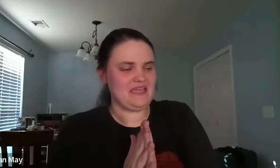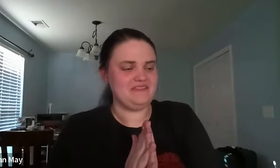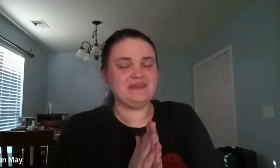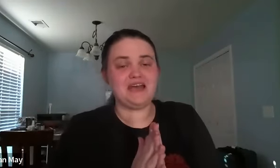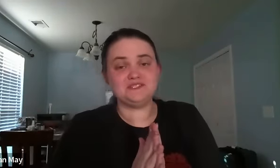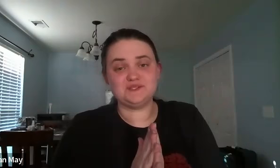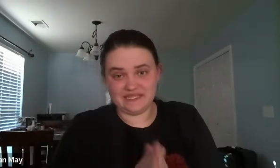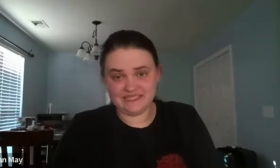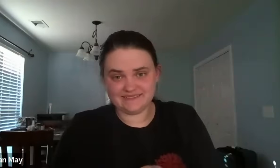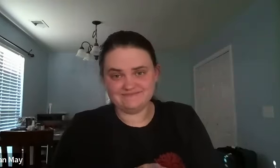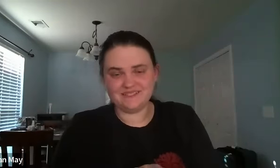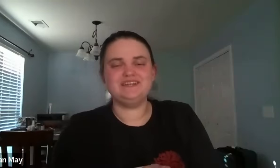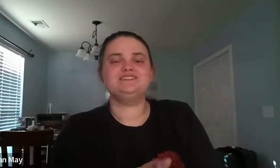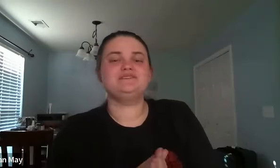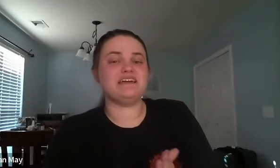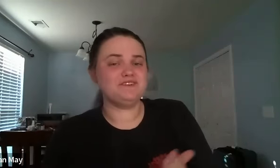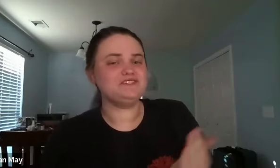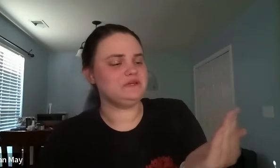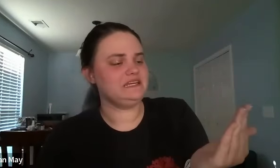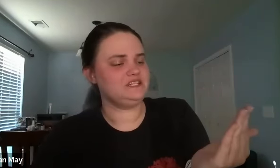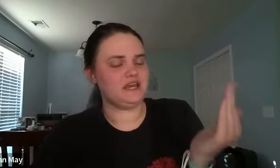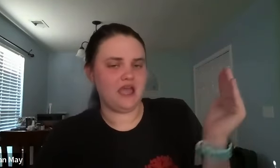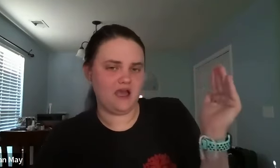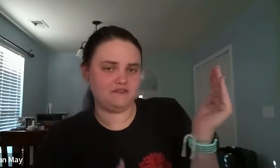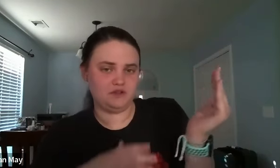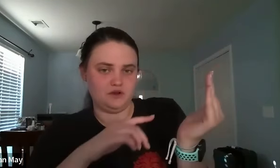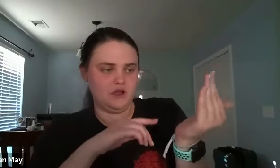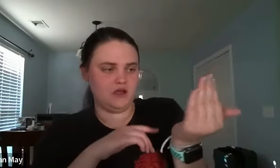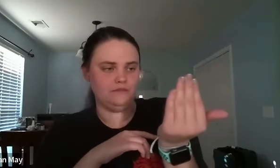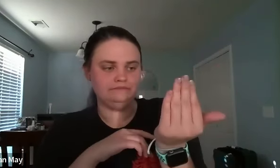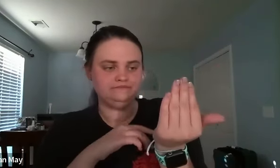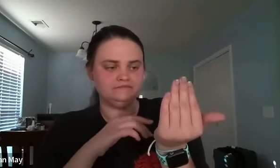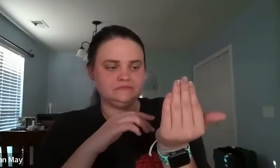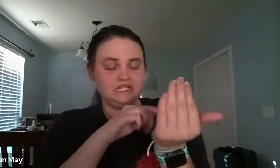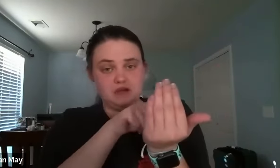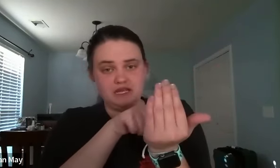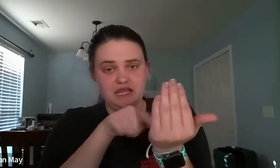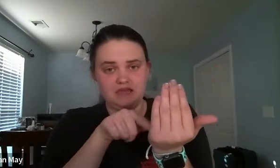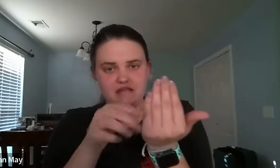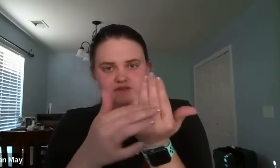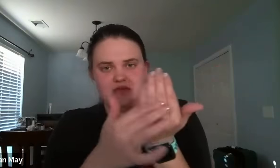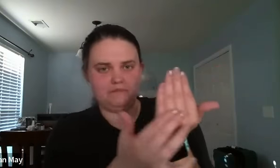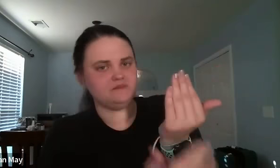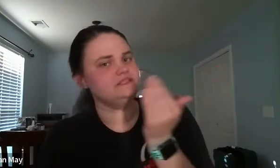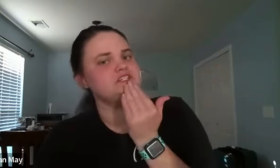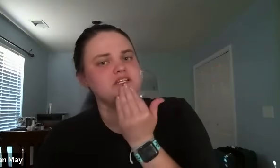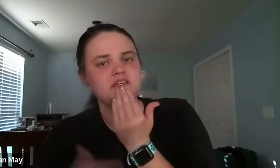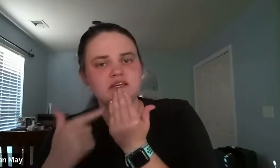And then we have sweet. So the sign for sweet is you're gonna have your dominant hand kind of in that bend position,